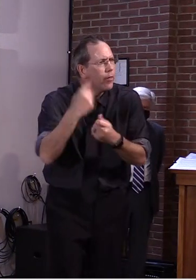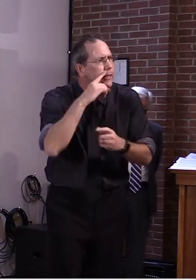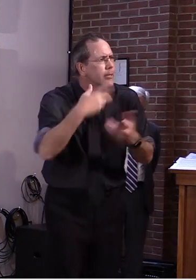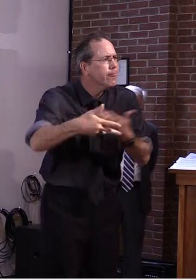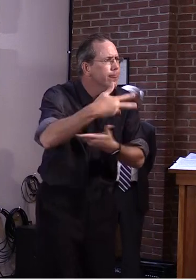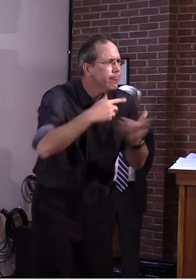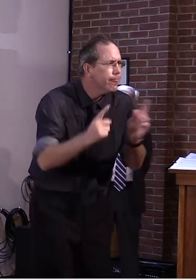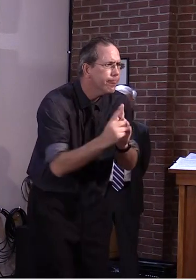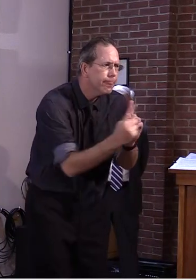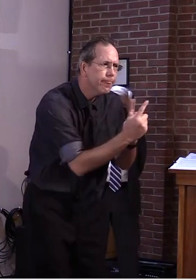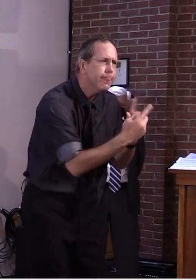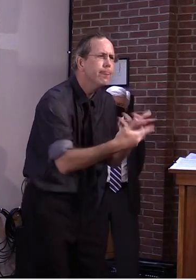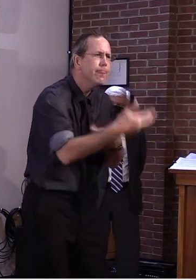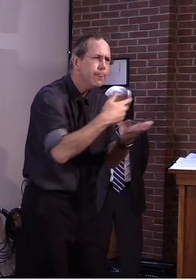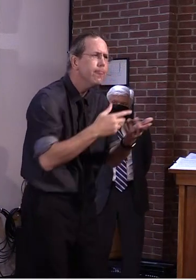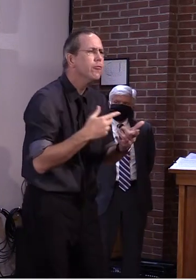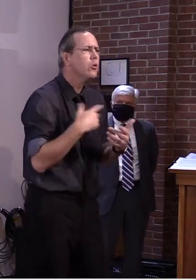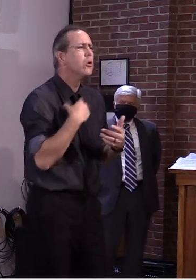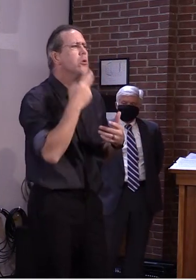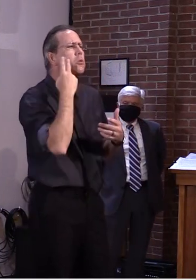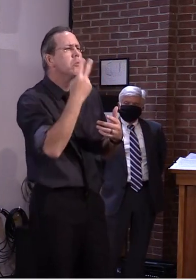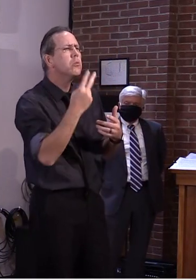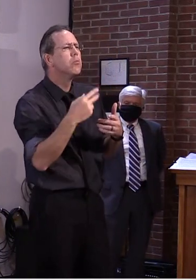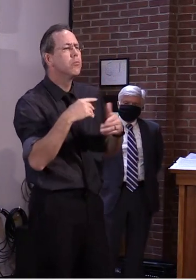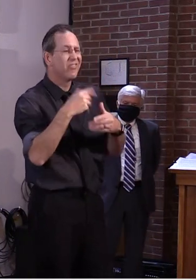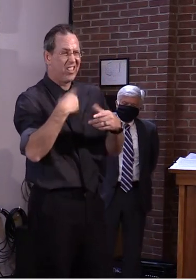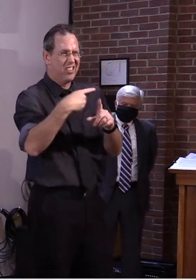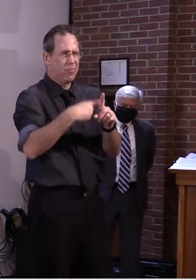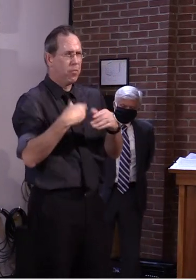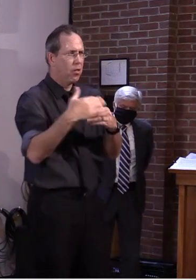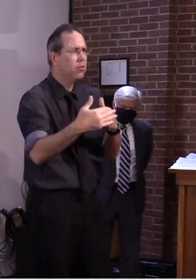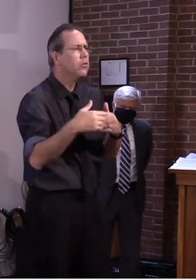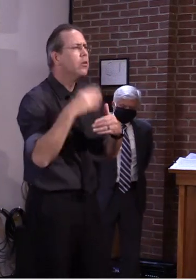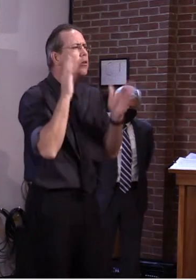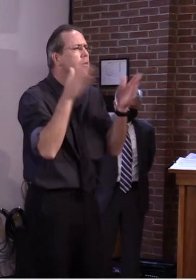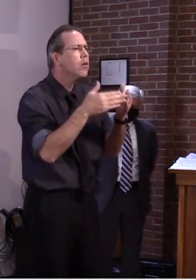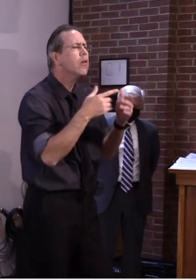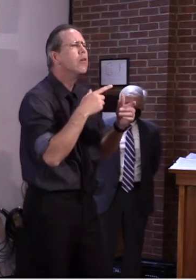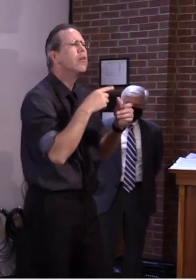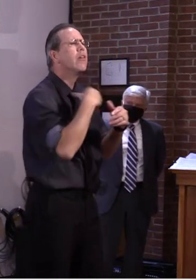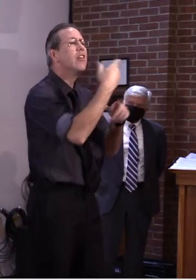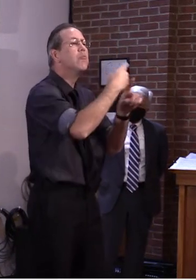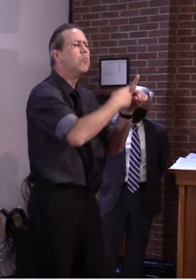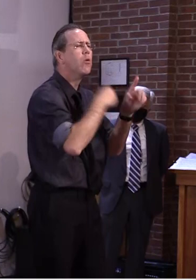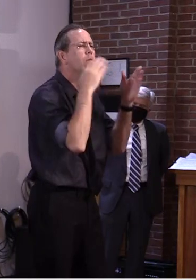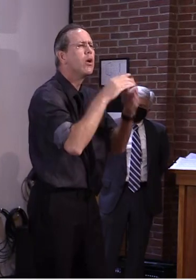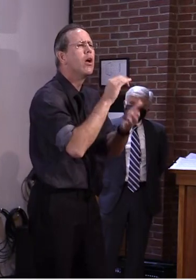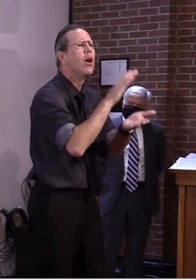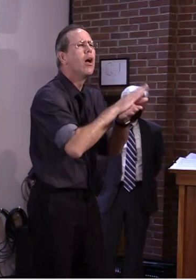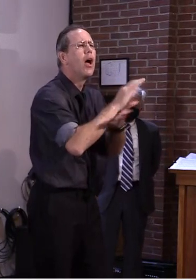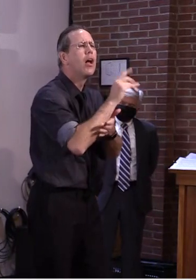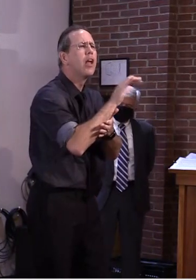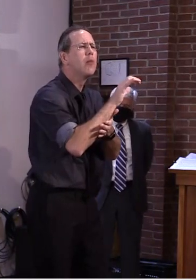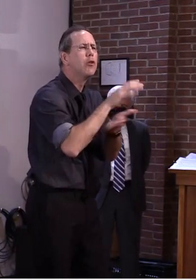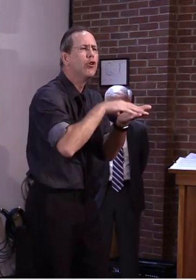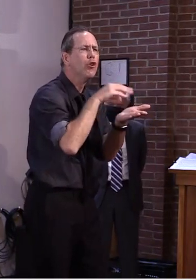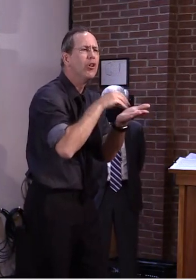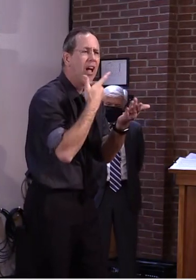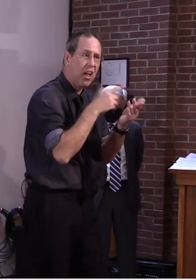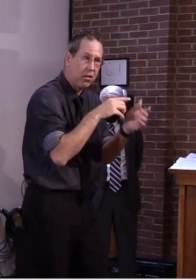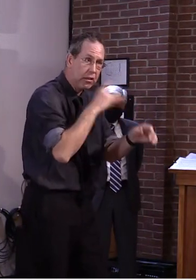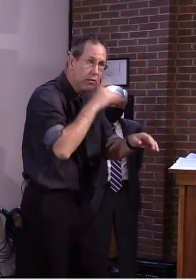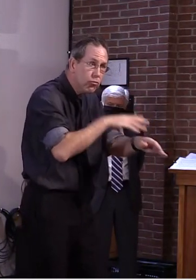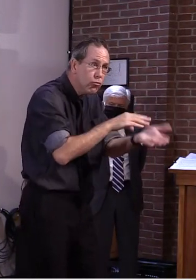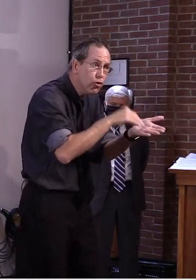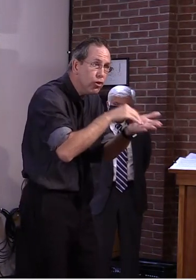while the conditions remain positive to maximize opportunities for in-person instruction. In anticipation of having a